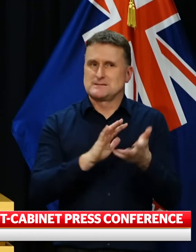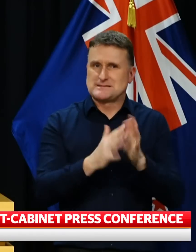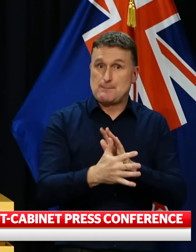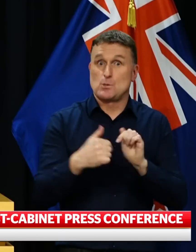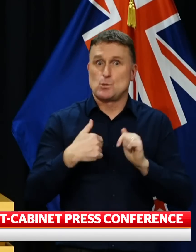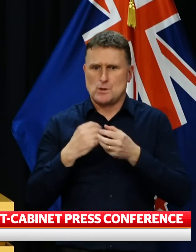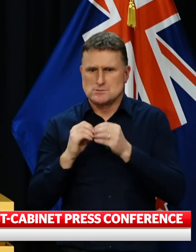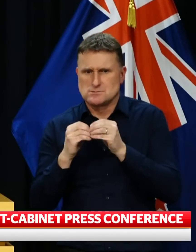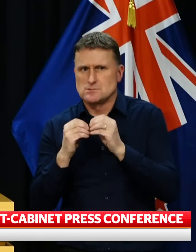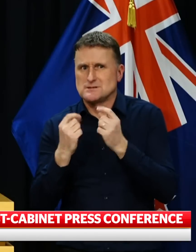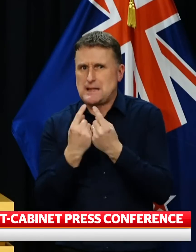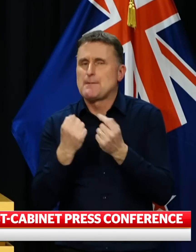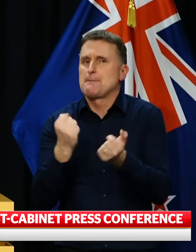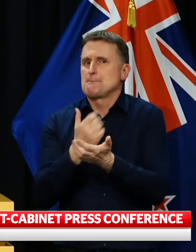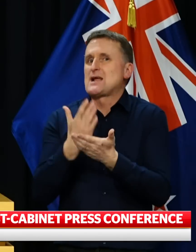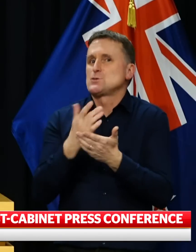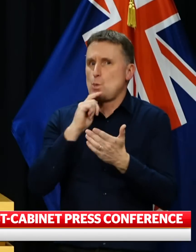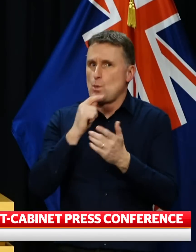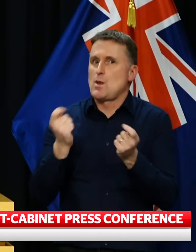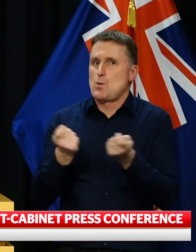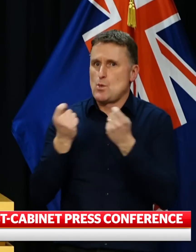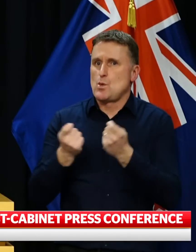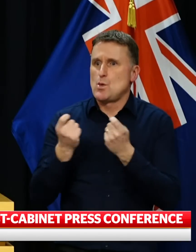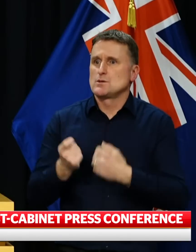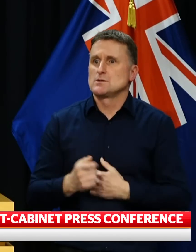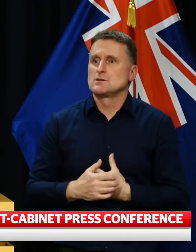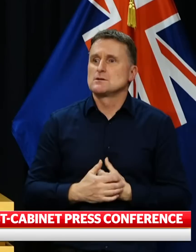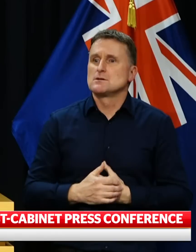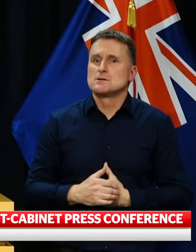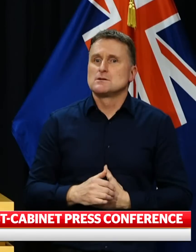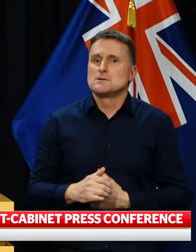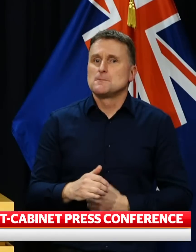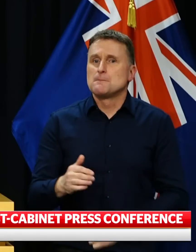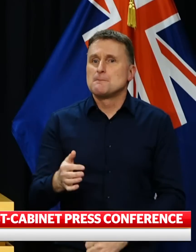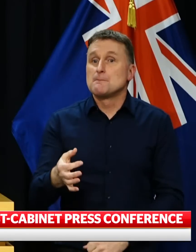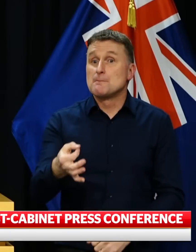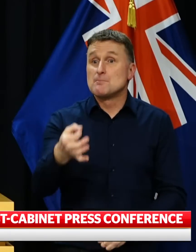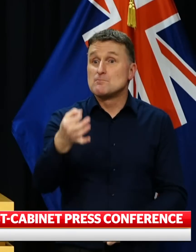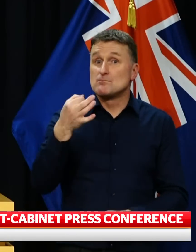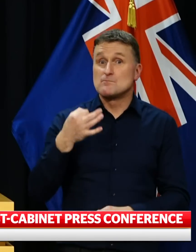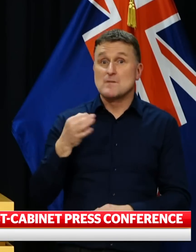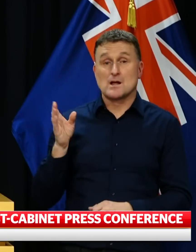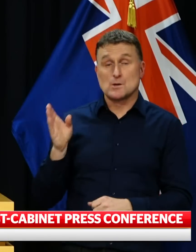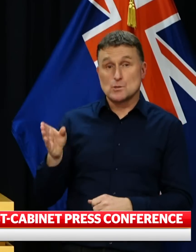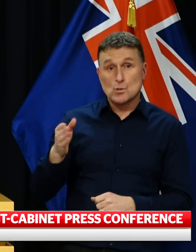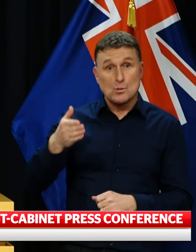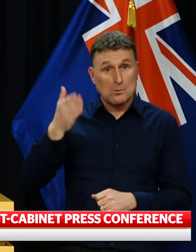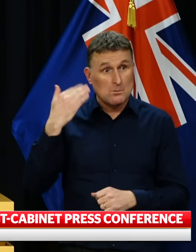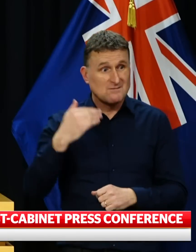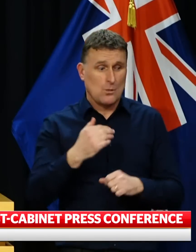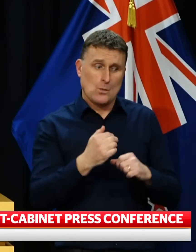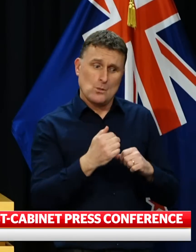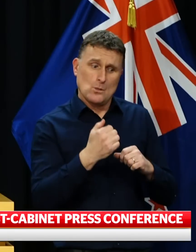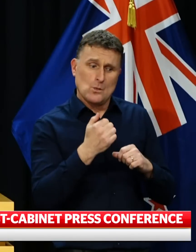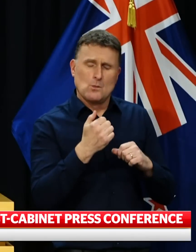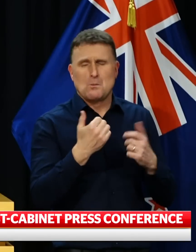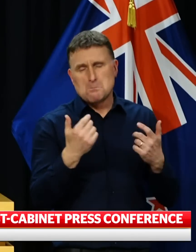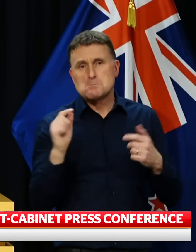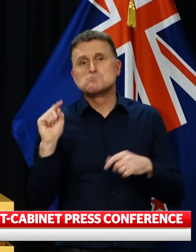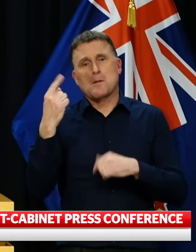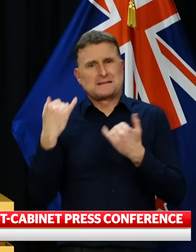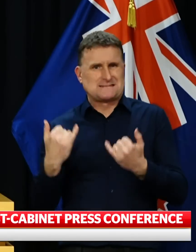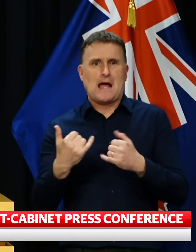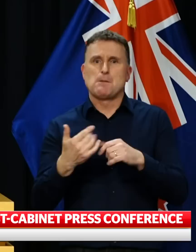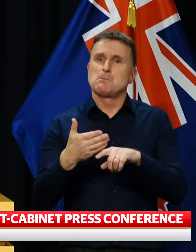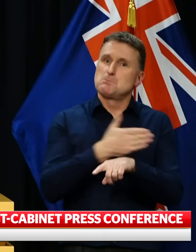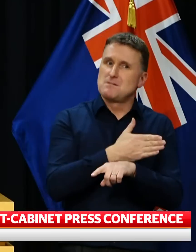something that's actually going to work. You've also been in government for nearly 6 years now, and you were the Education Minister, so why is it now 50